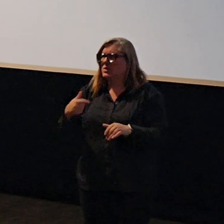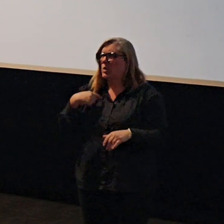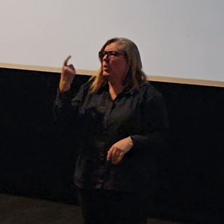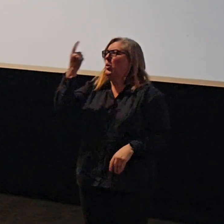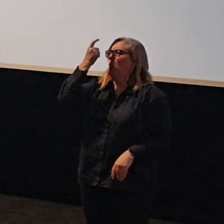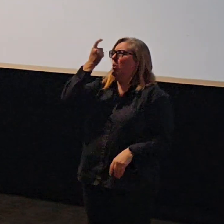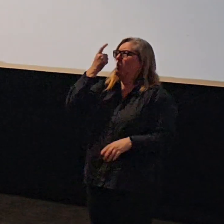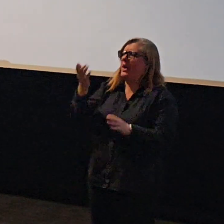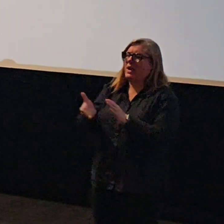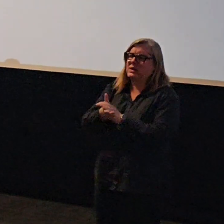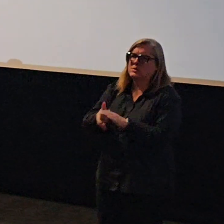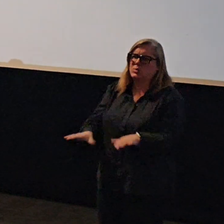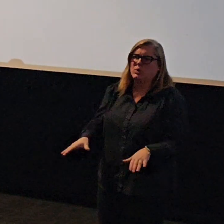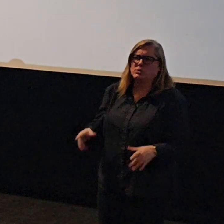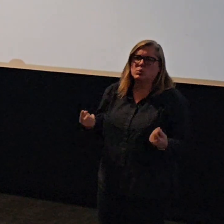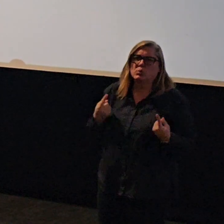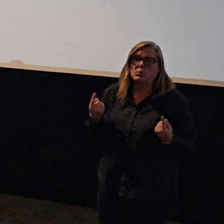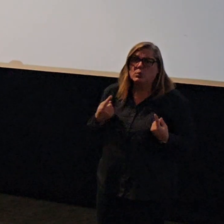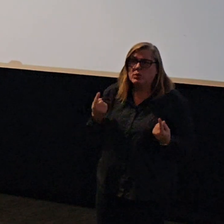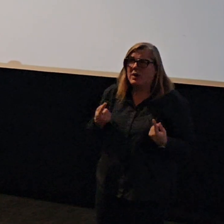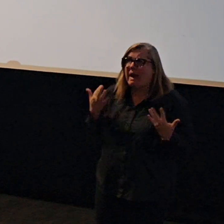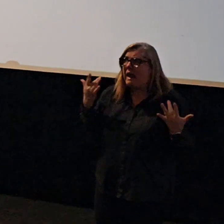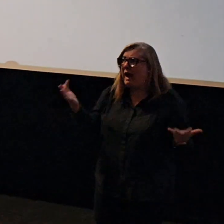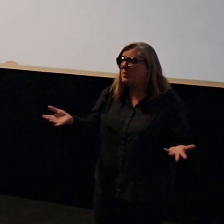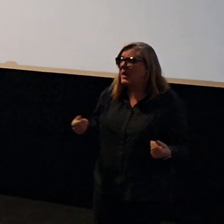who the experts were and how many there were? Some say